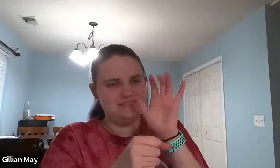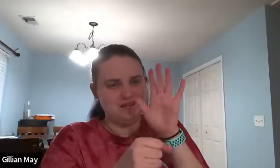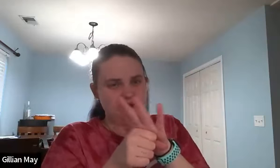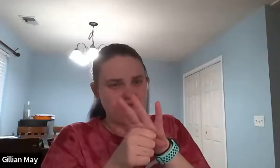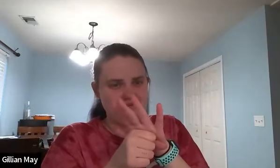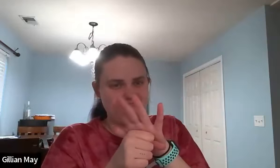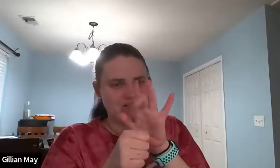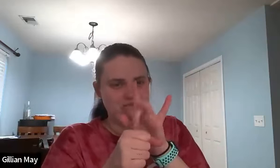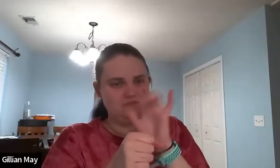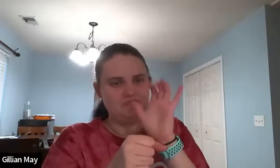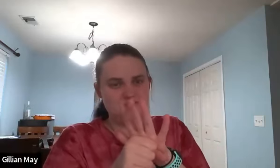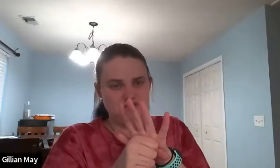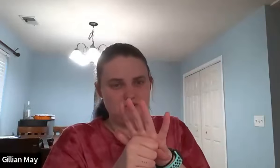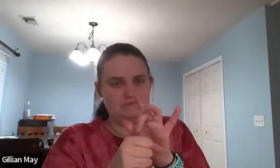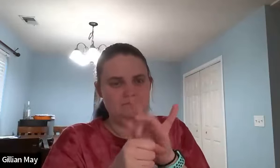doesn't come up, basically. Soda.